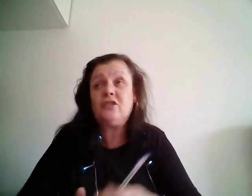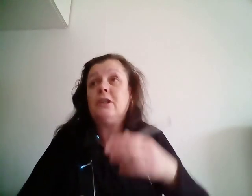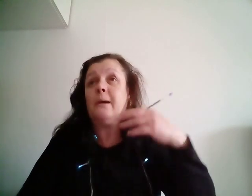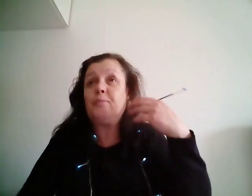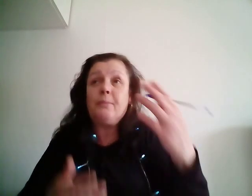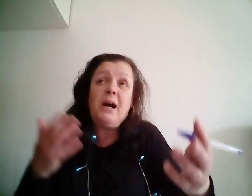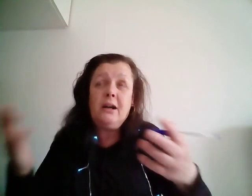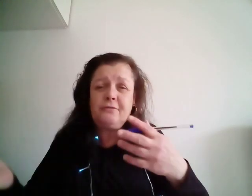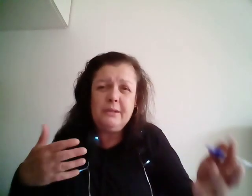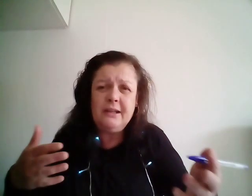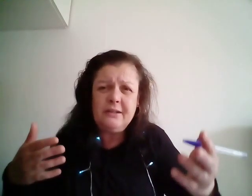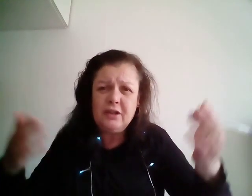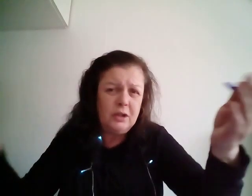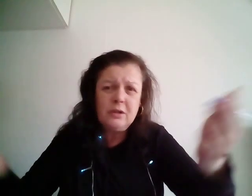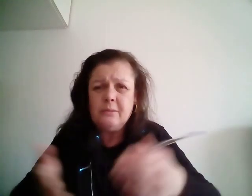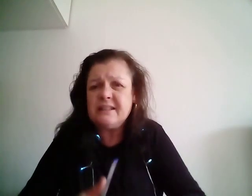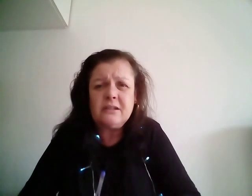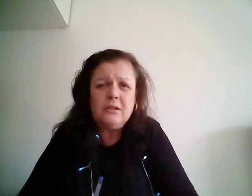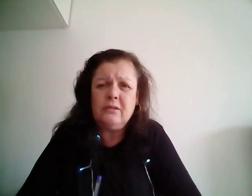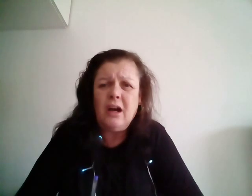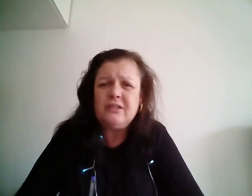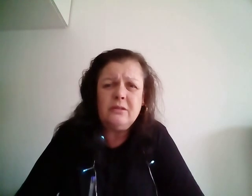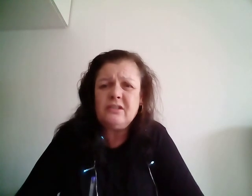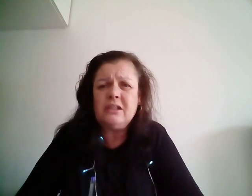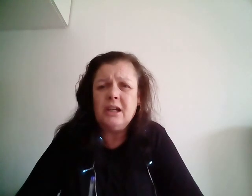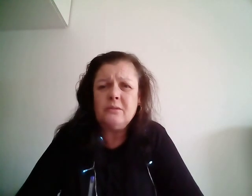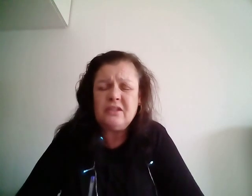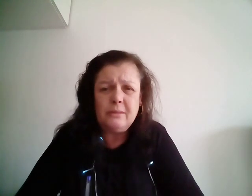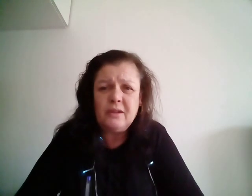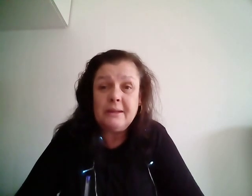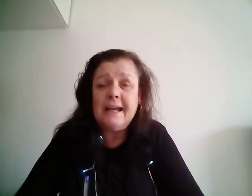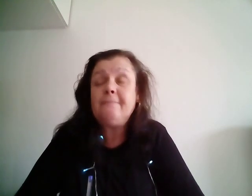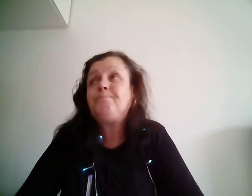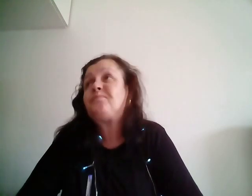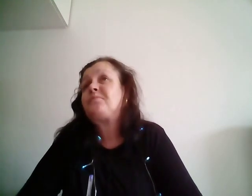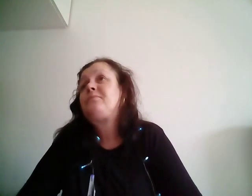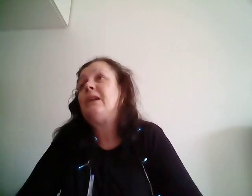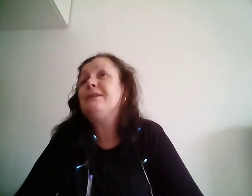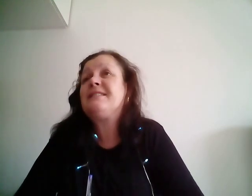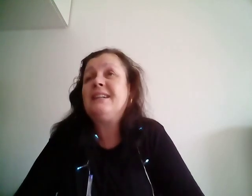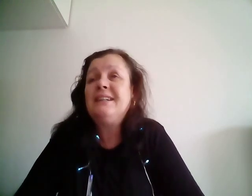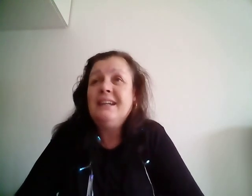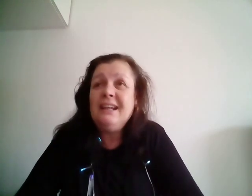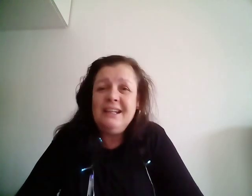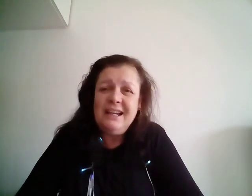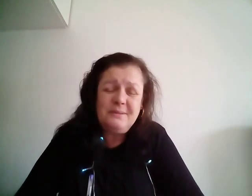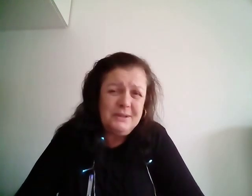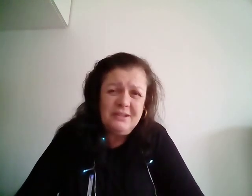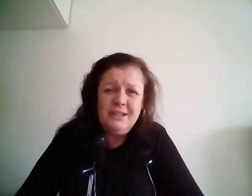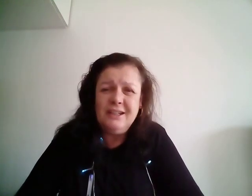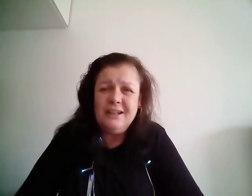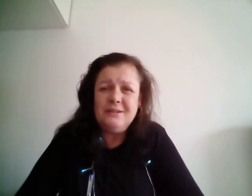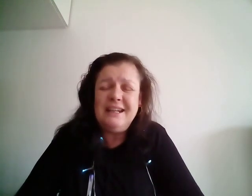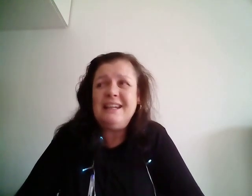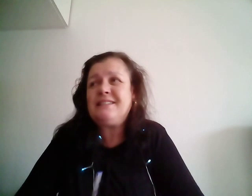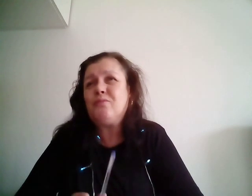you know, apart from the newcomers, I do not know some of them, okay? But yes, but you know, it's one